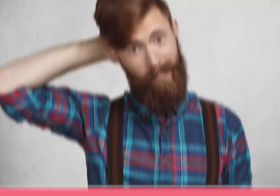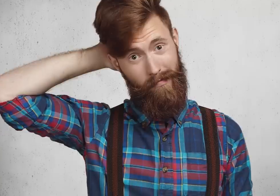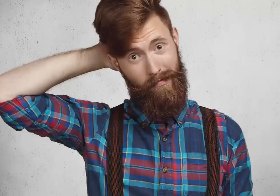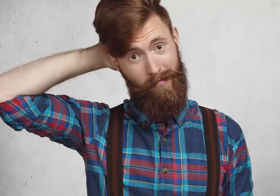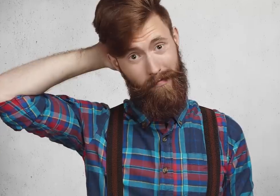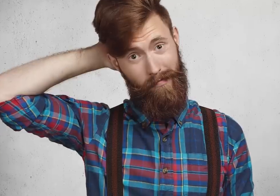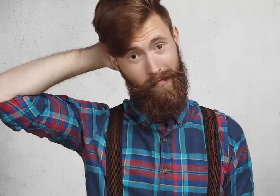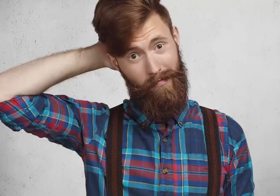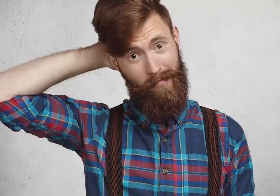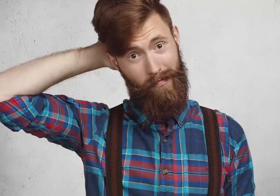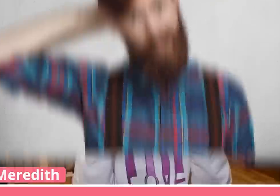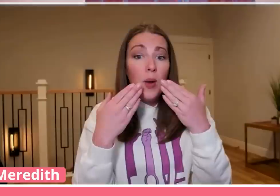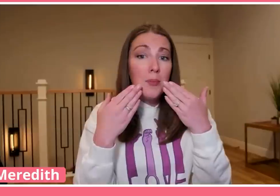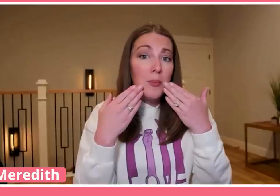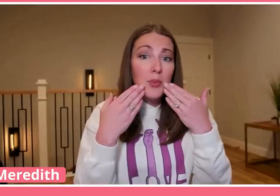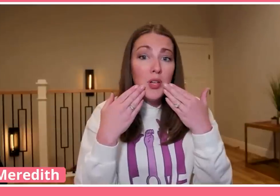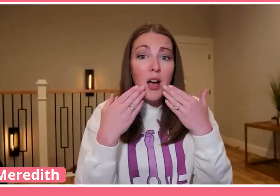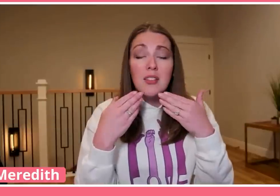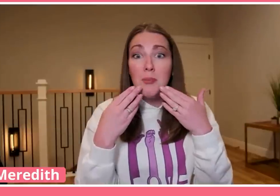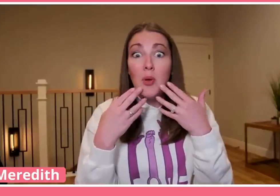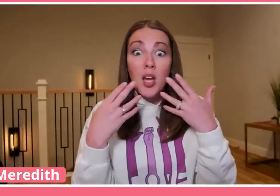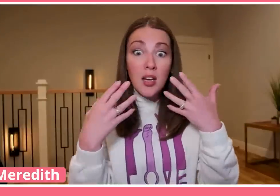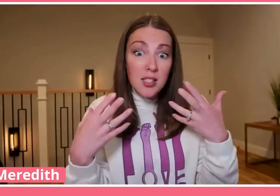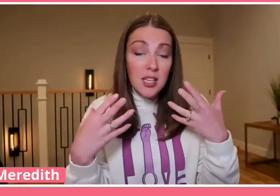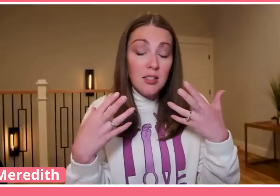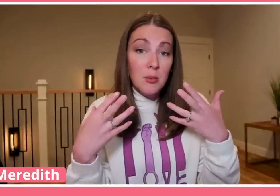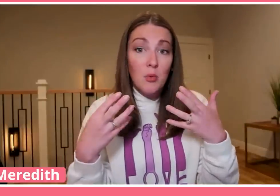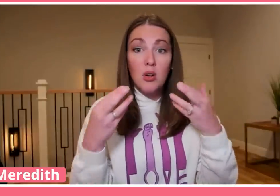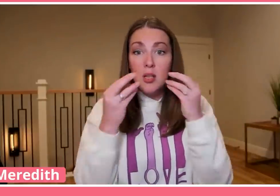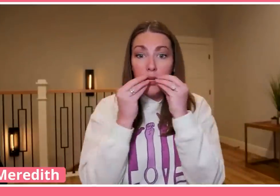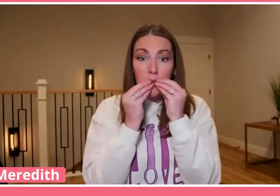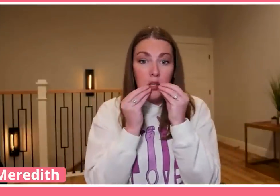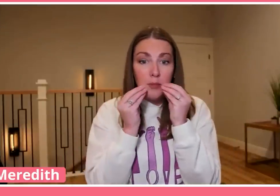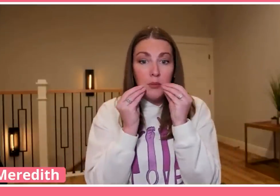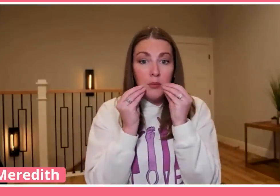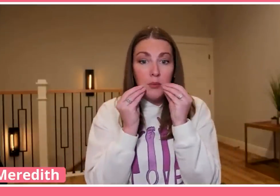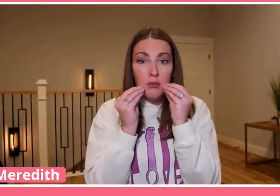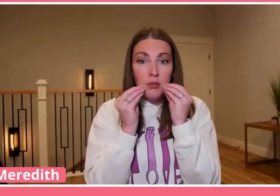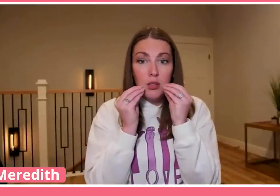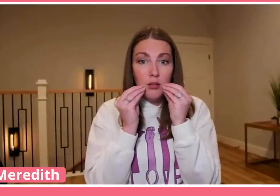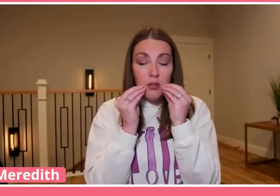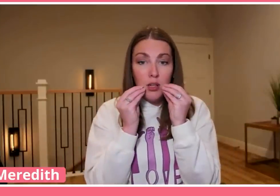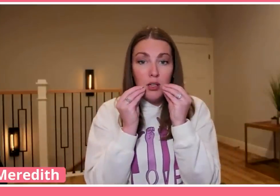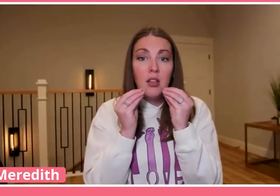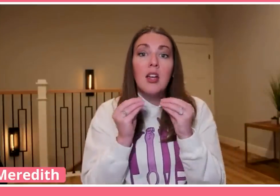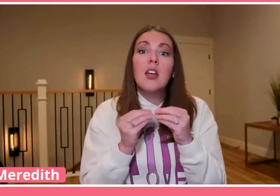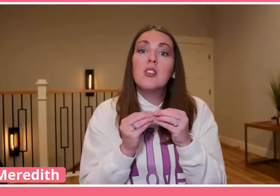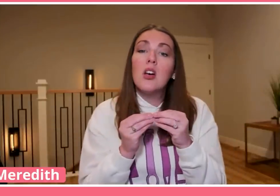mustaches or the way people talk. Some people enunciate a little bit more. Some people keep their mouths really, really close to height. So